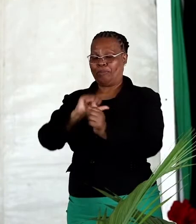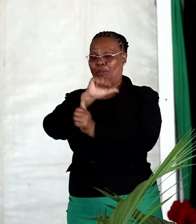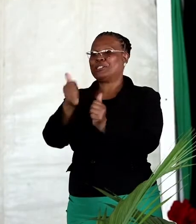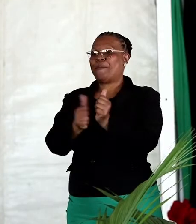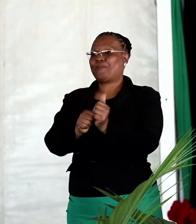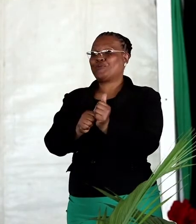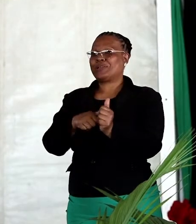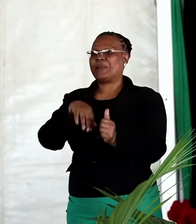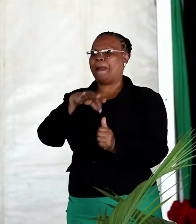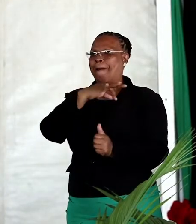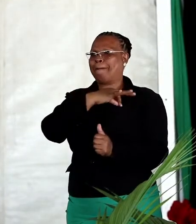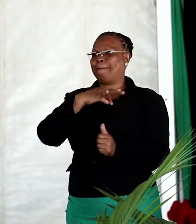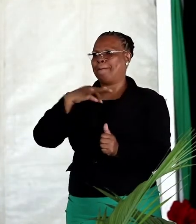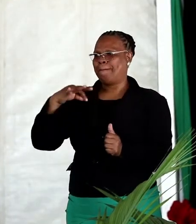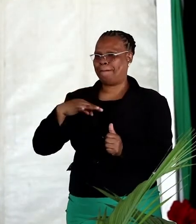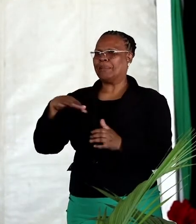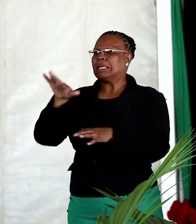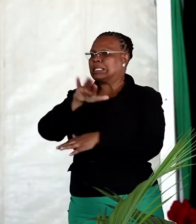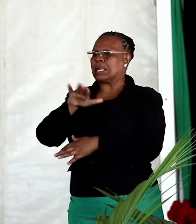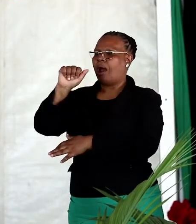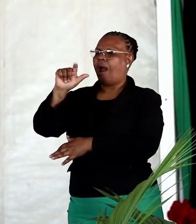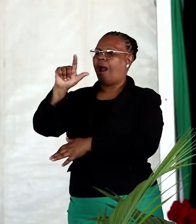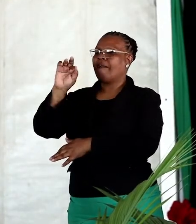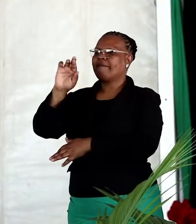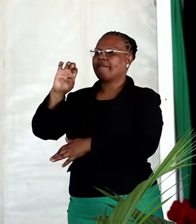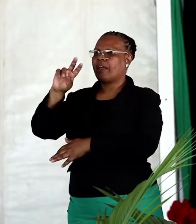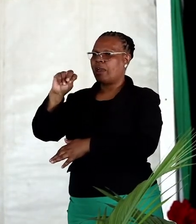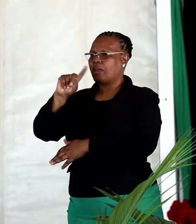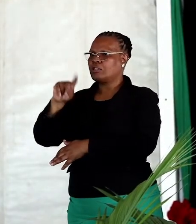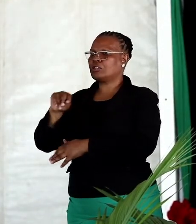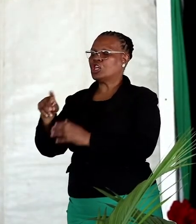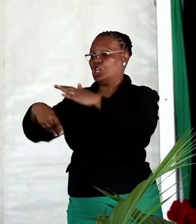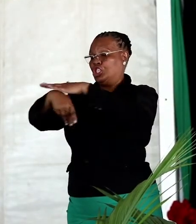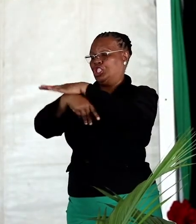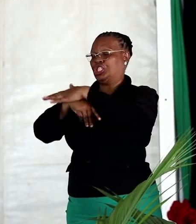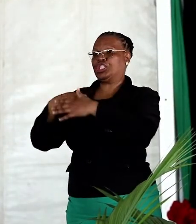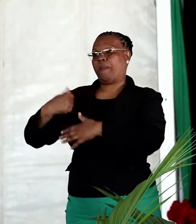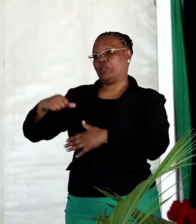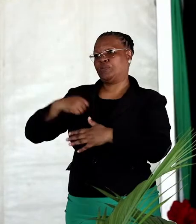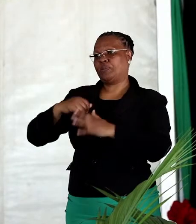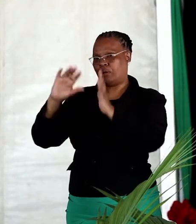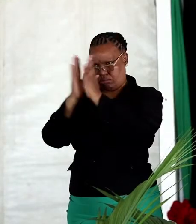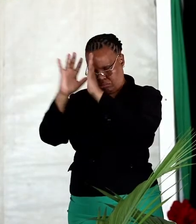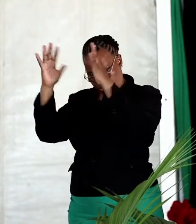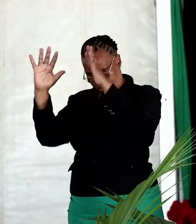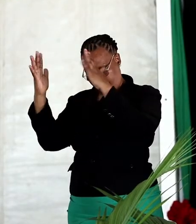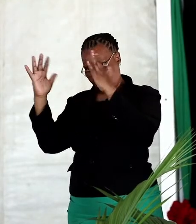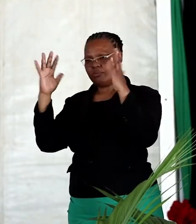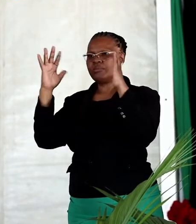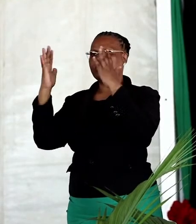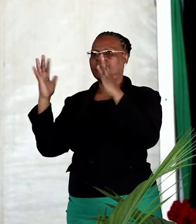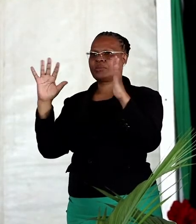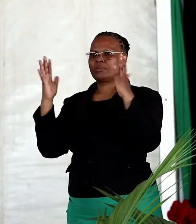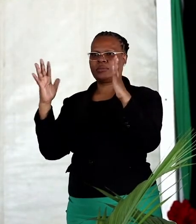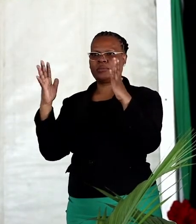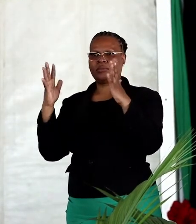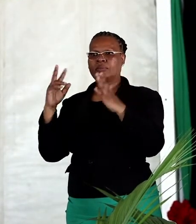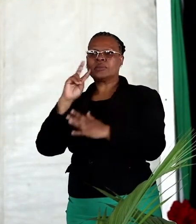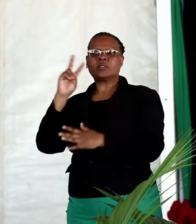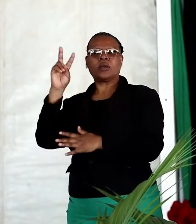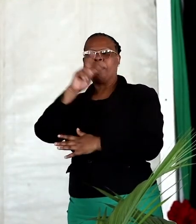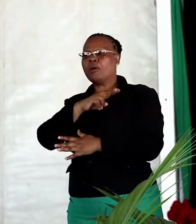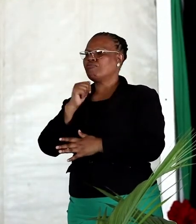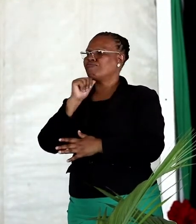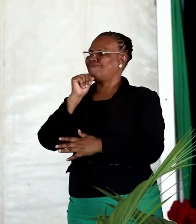Mayor we-Alfred Nzo District Municipality. Masimqhobeleni izandla. Anikange nimbone